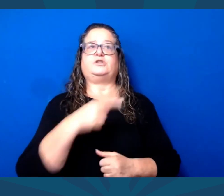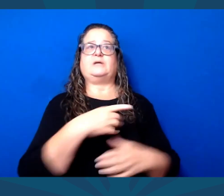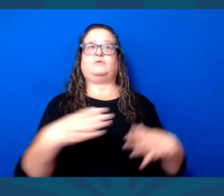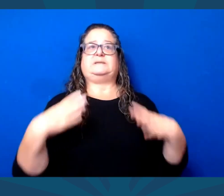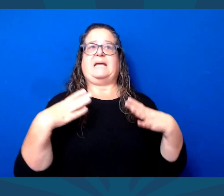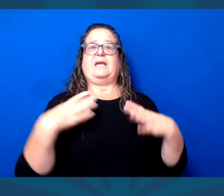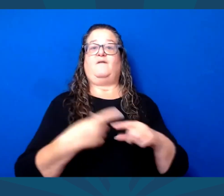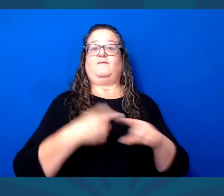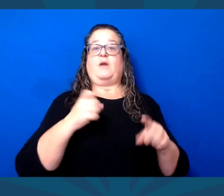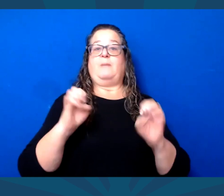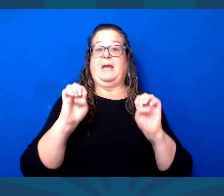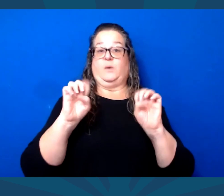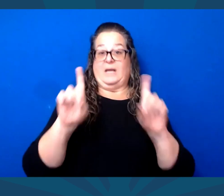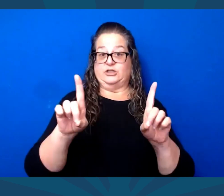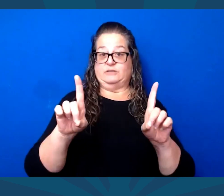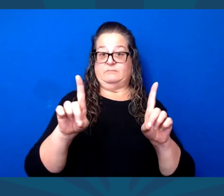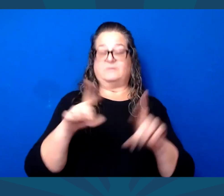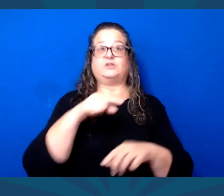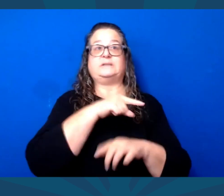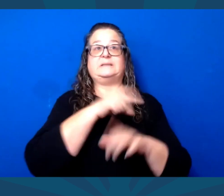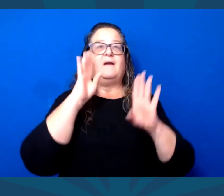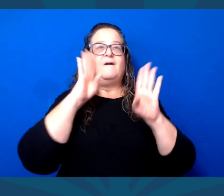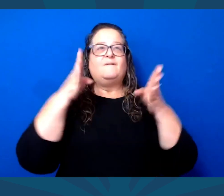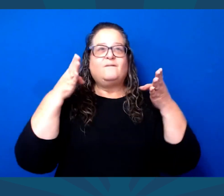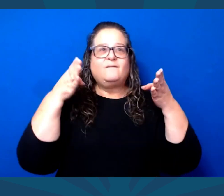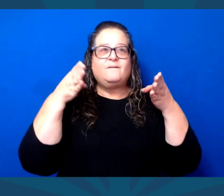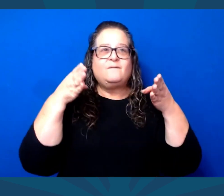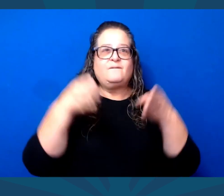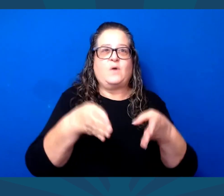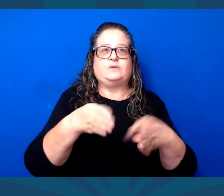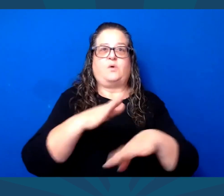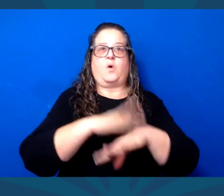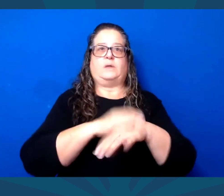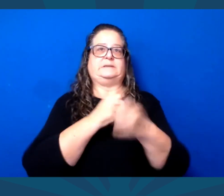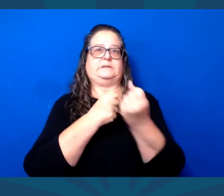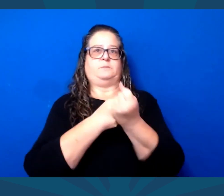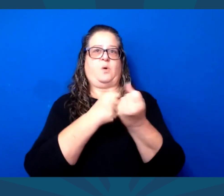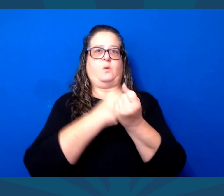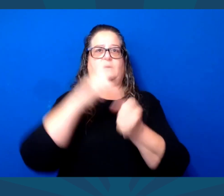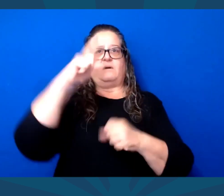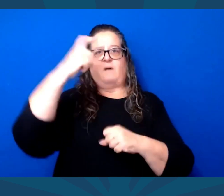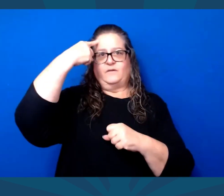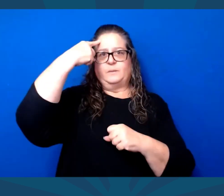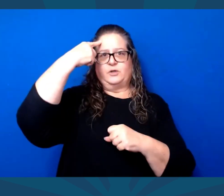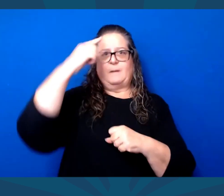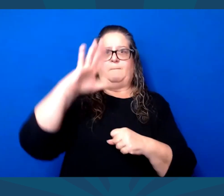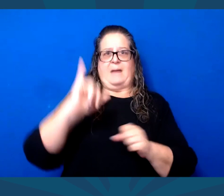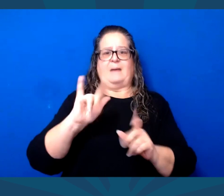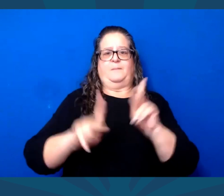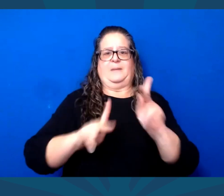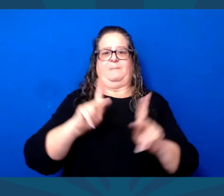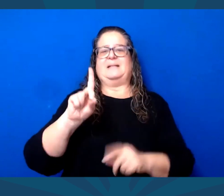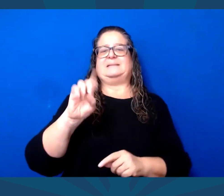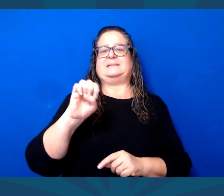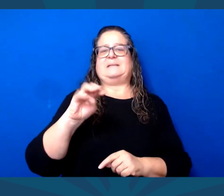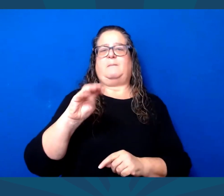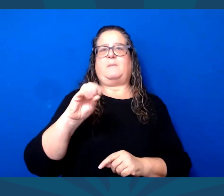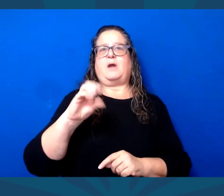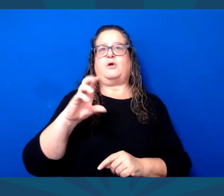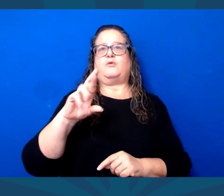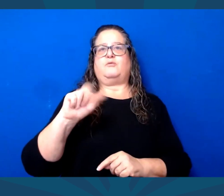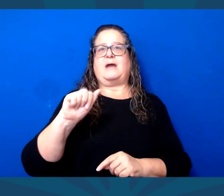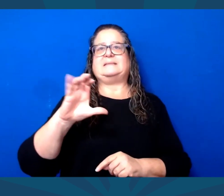hold charter schools to the same transparency and accountability as public schools. Upon retiring from